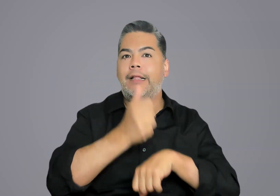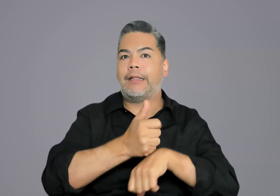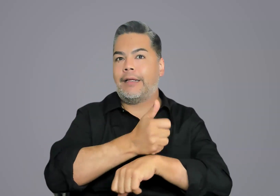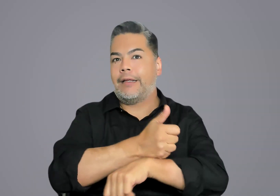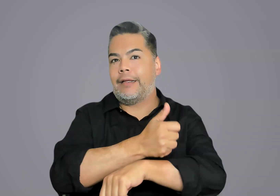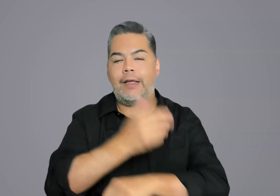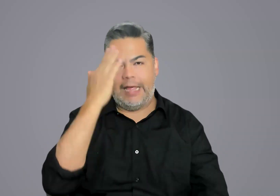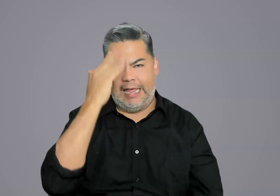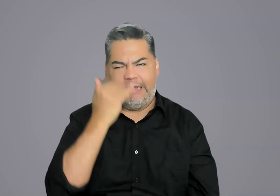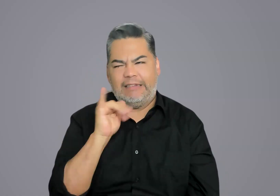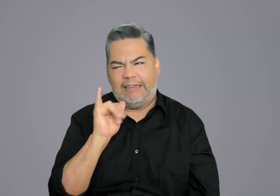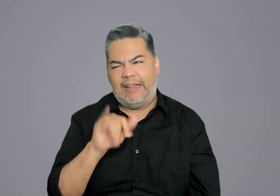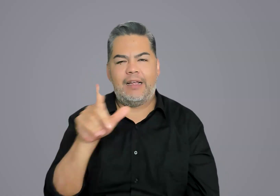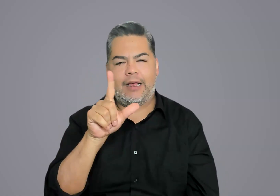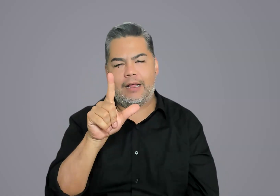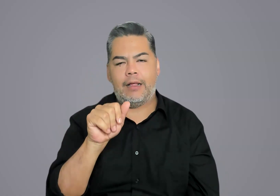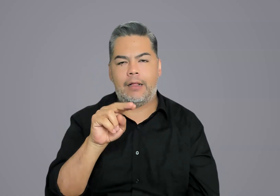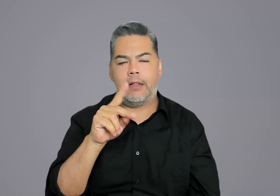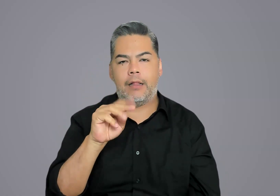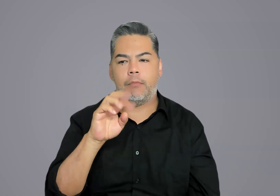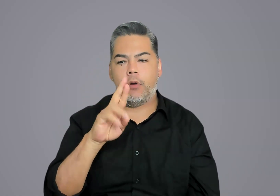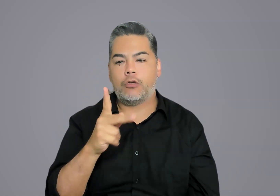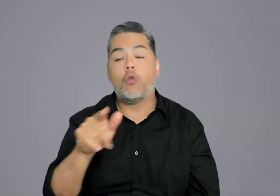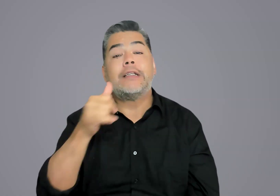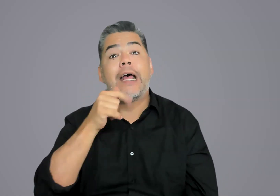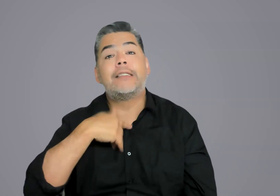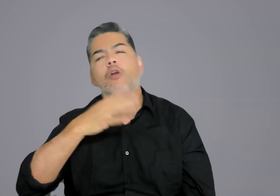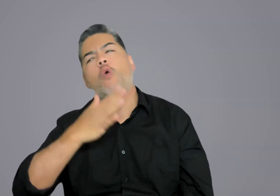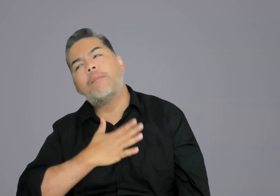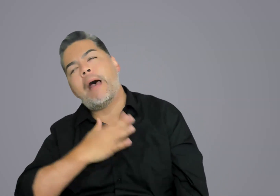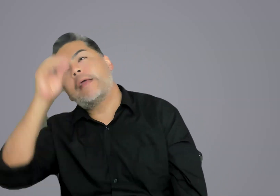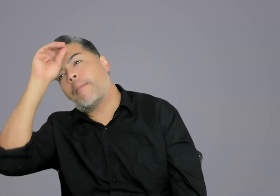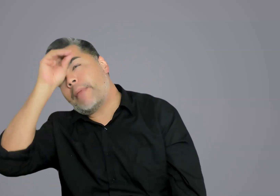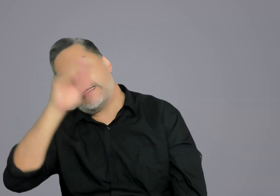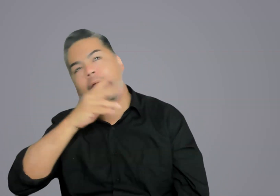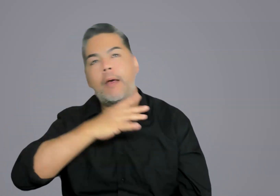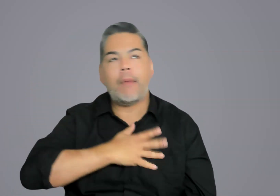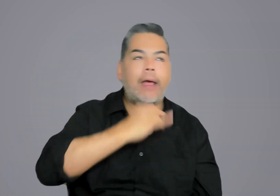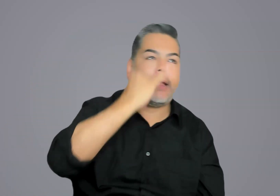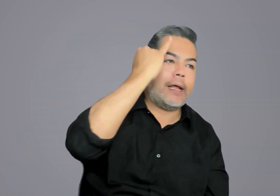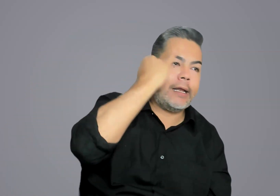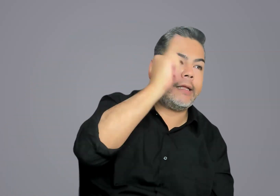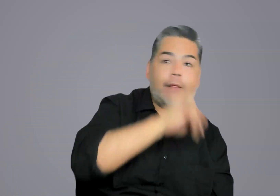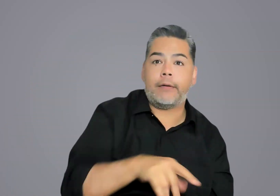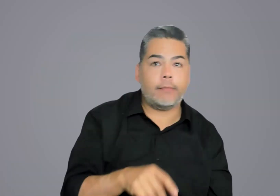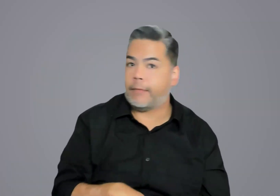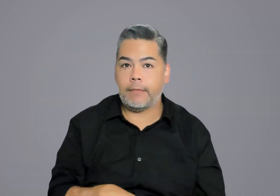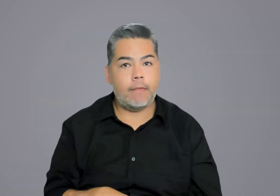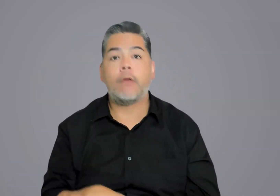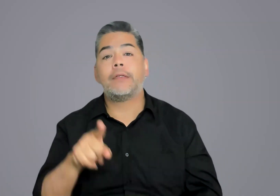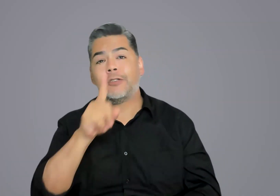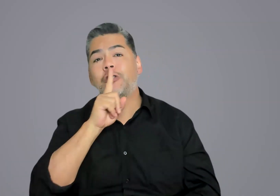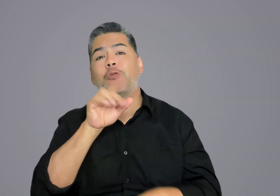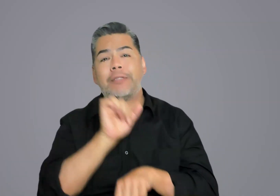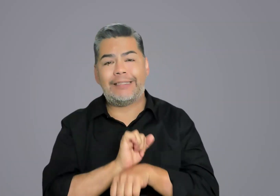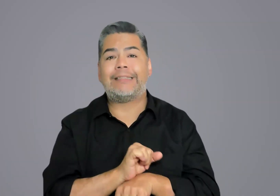So these barriers are not just theoretical. They directly affect the dignity and independence for millions of people. And